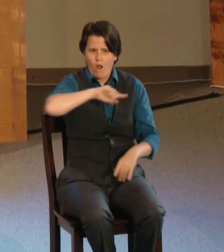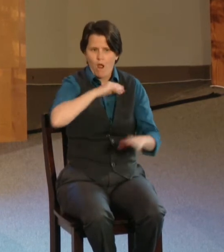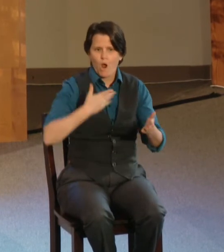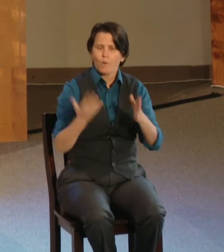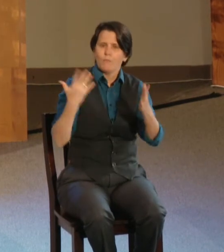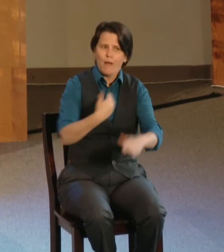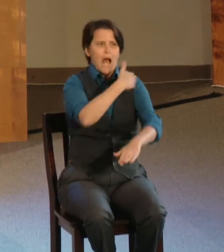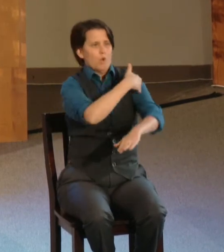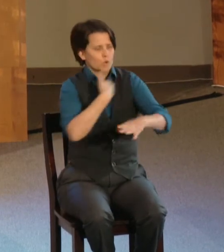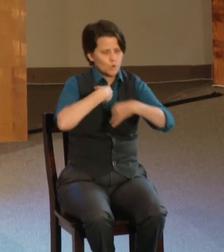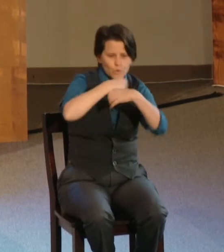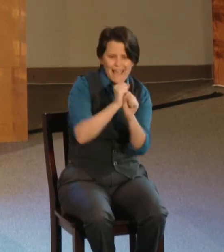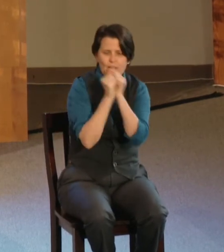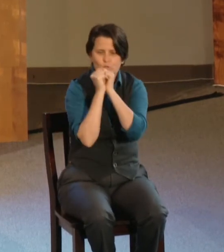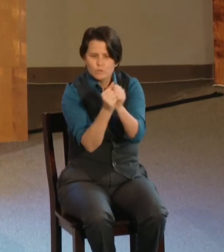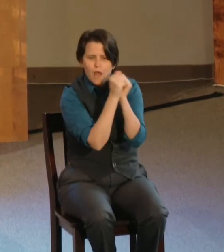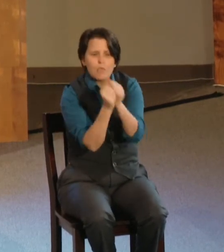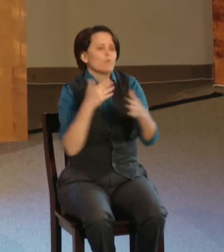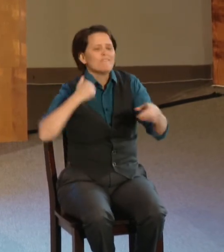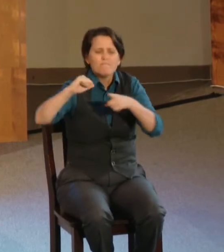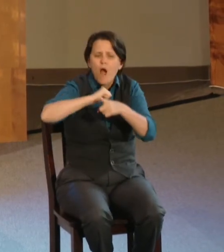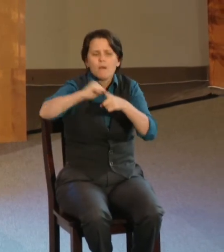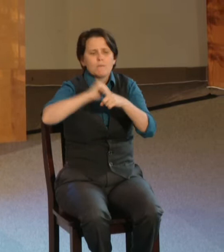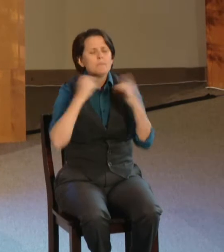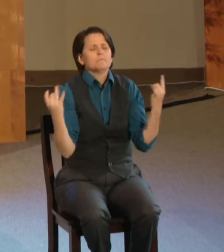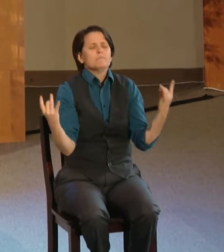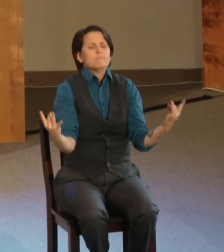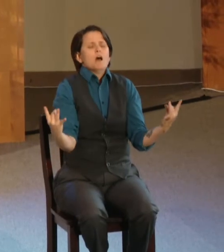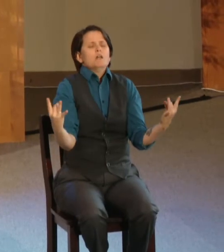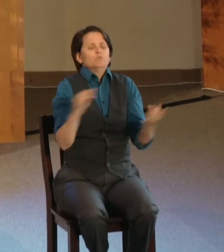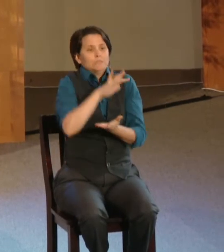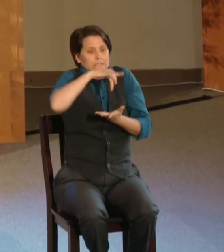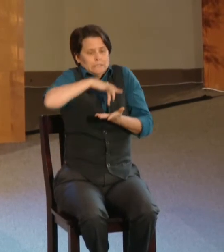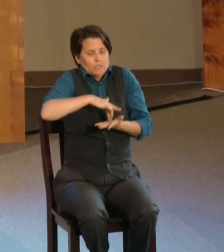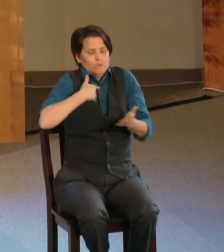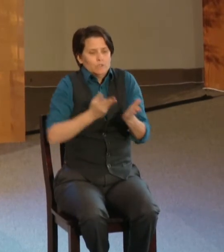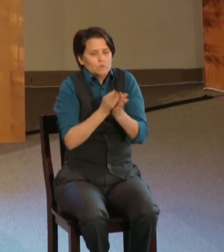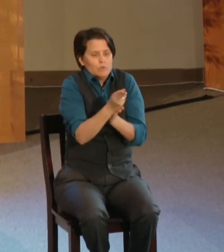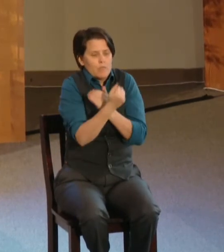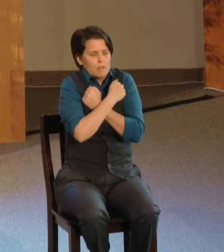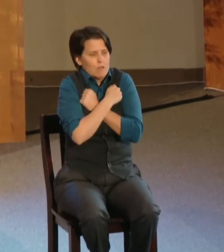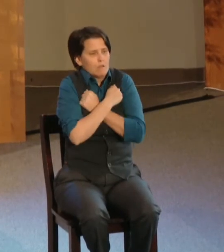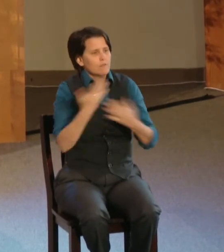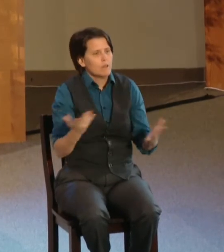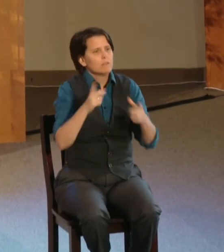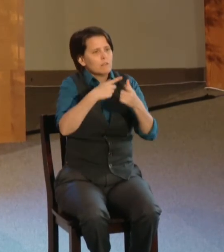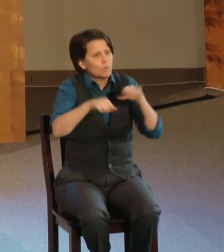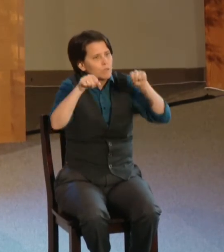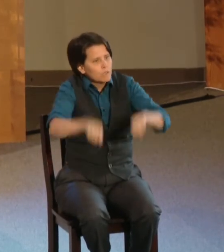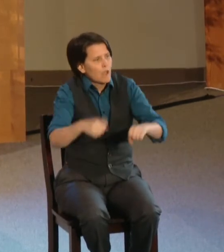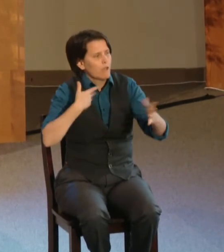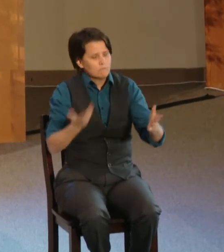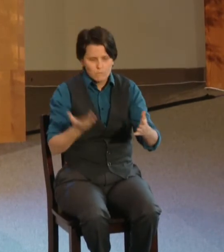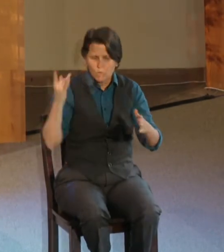practiced meditation to center in truth and love, which enables us to walk in the world as a loving